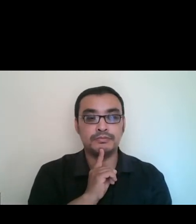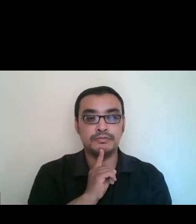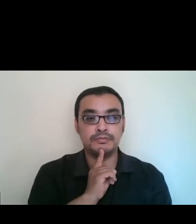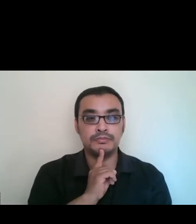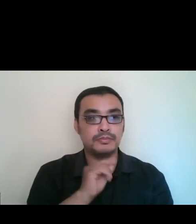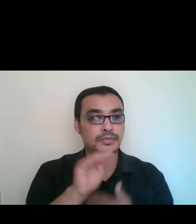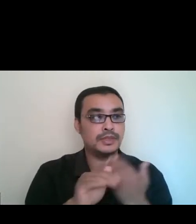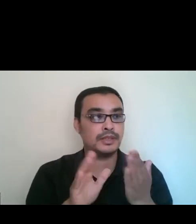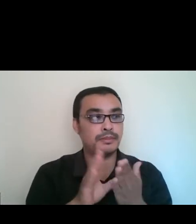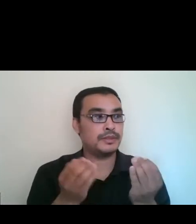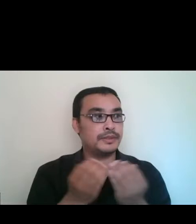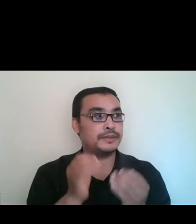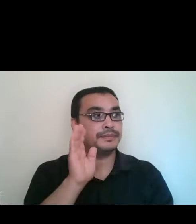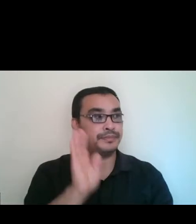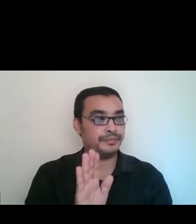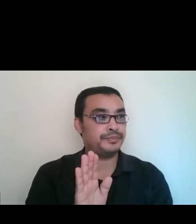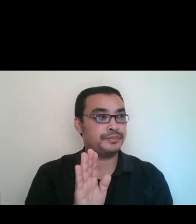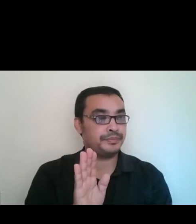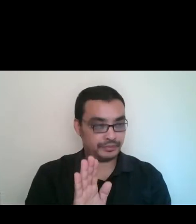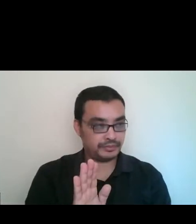next generation of change makers.